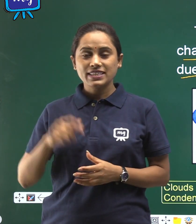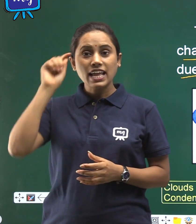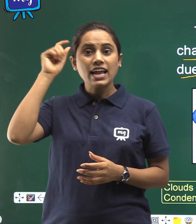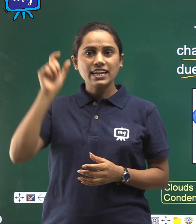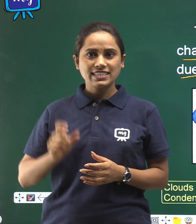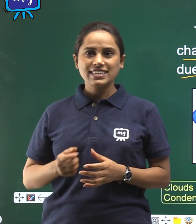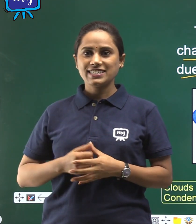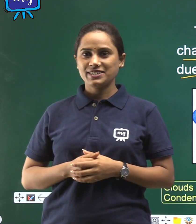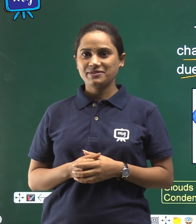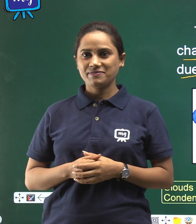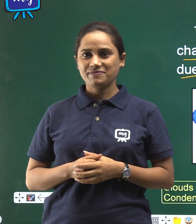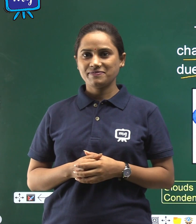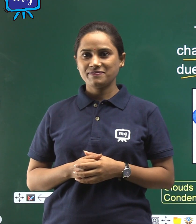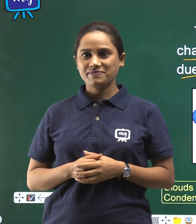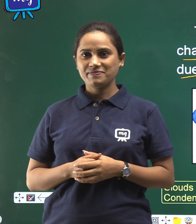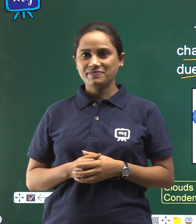Condensation,